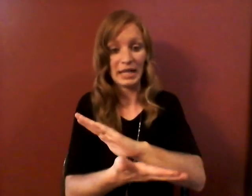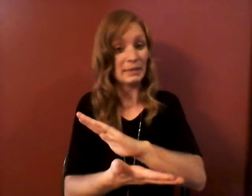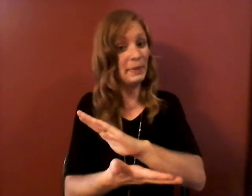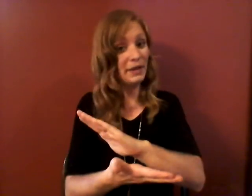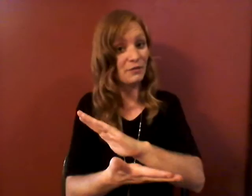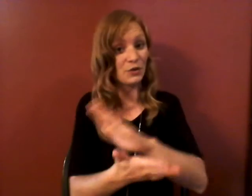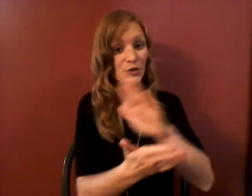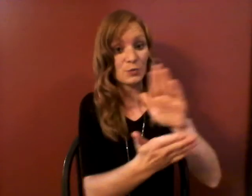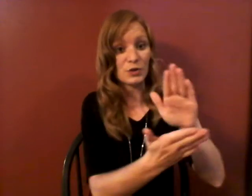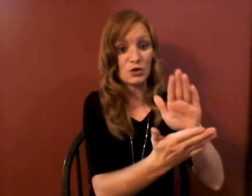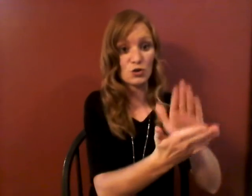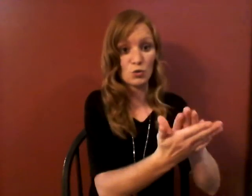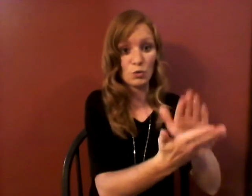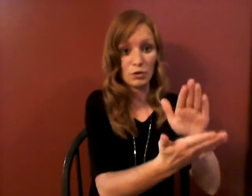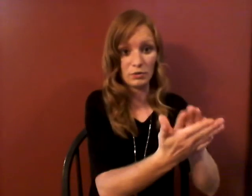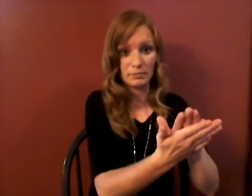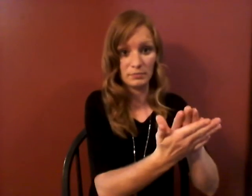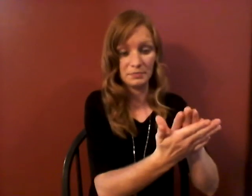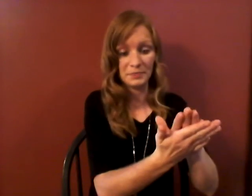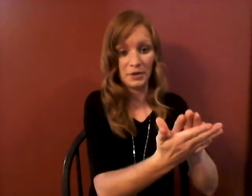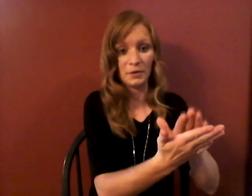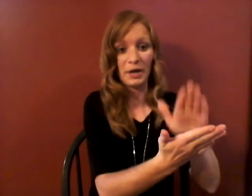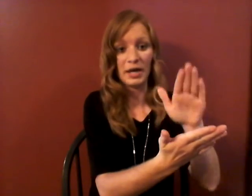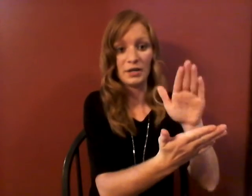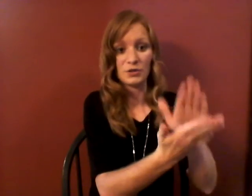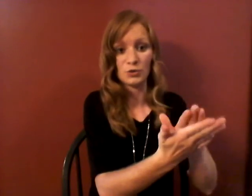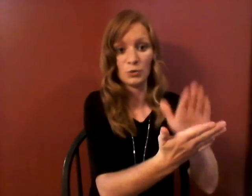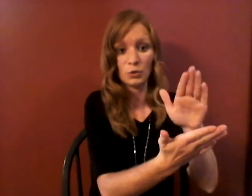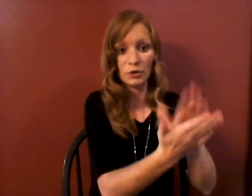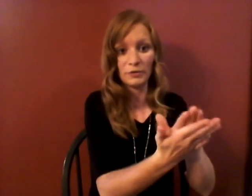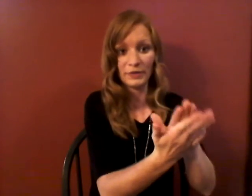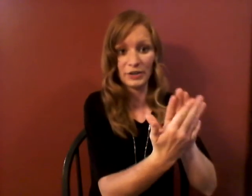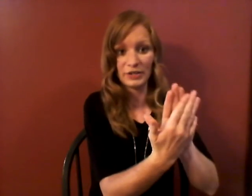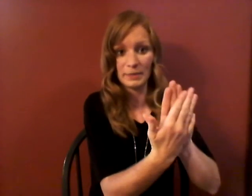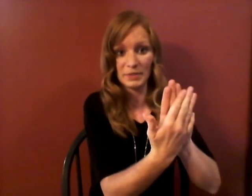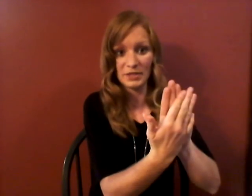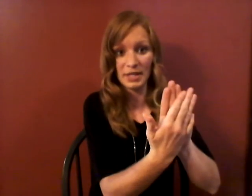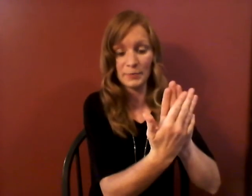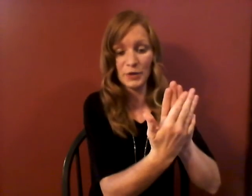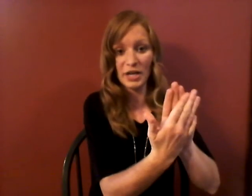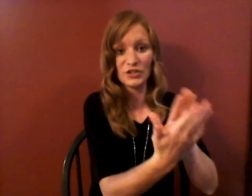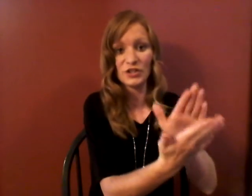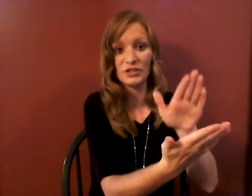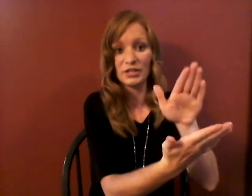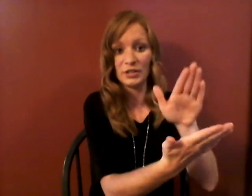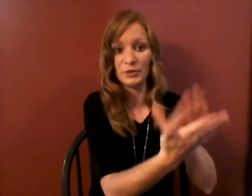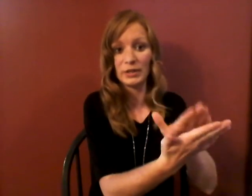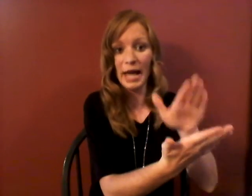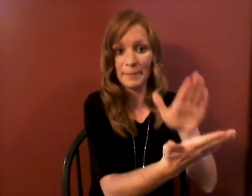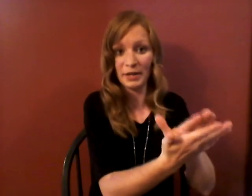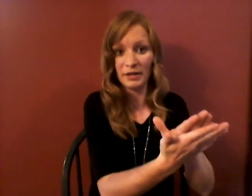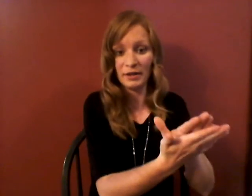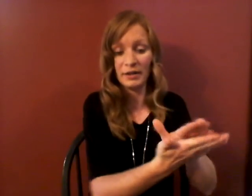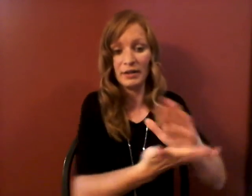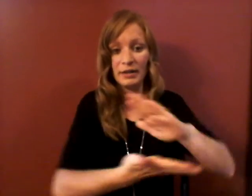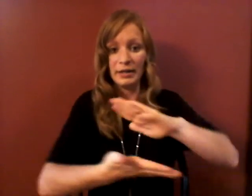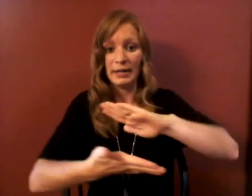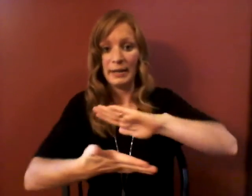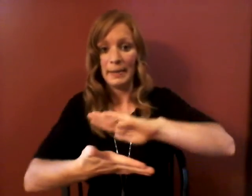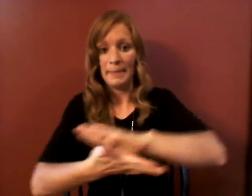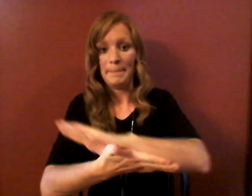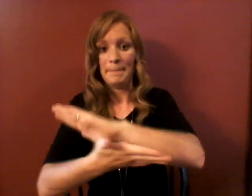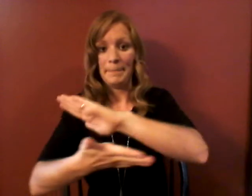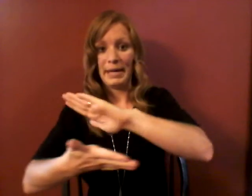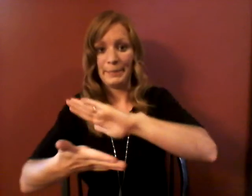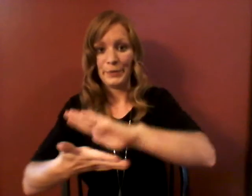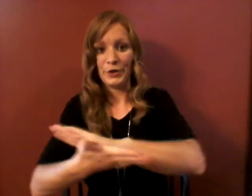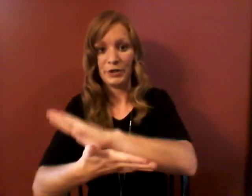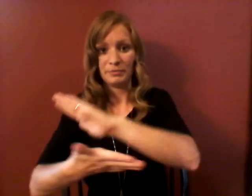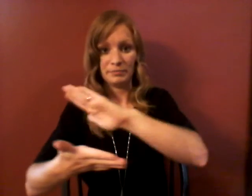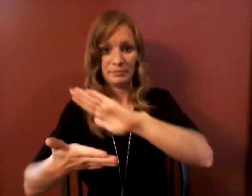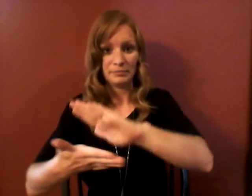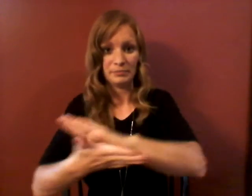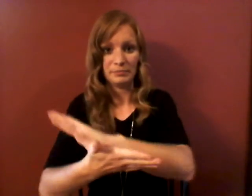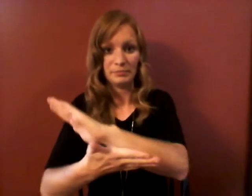to be confused with school. Okay, school, fingertips the same directions, and you clap it. Paper.